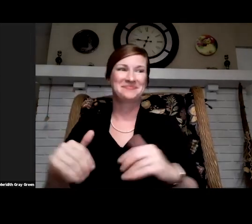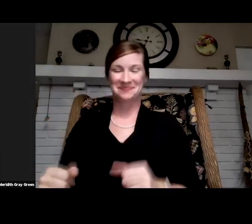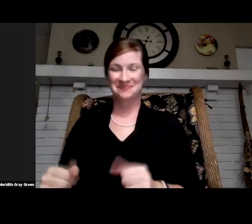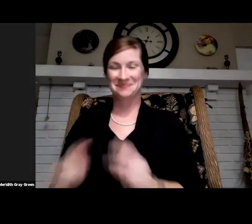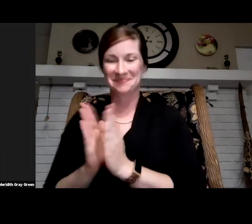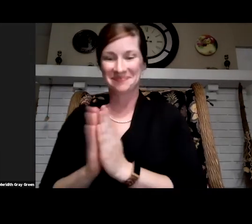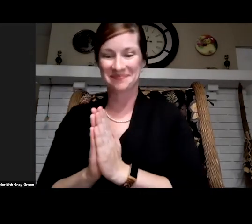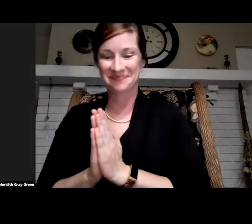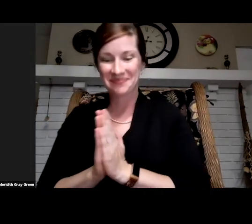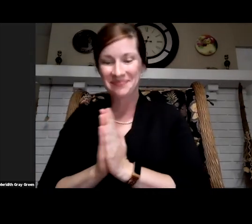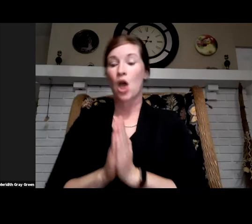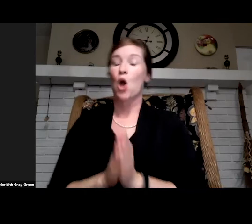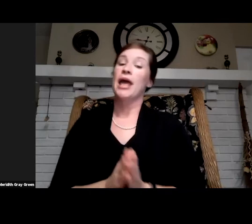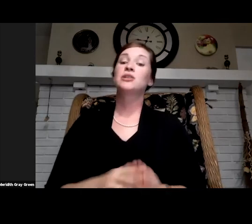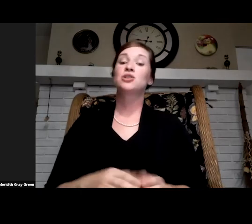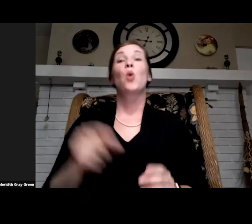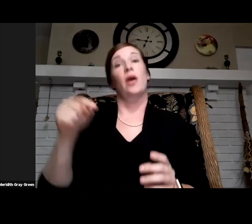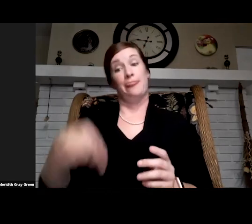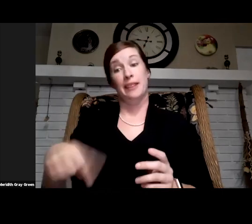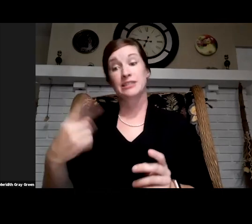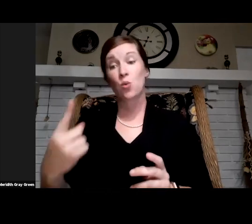Yeah, okay.